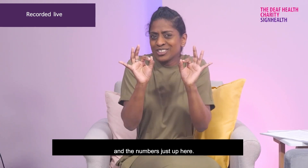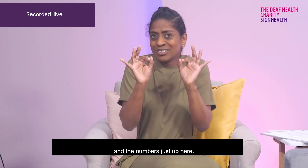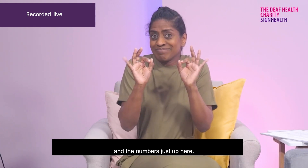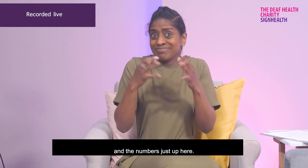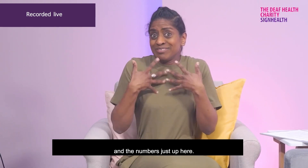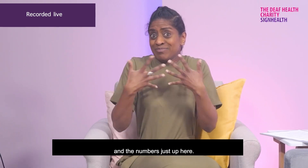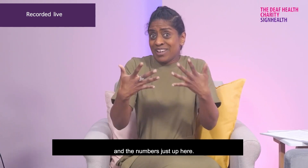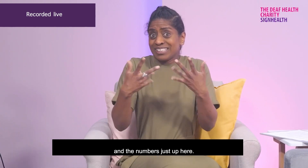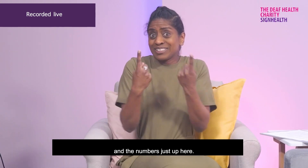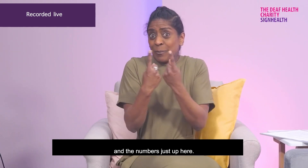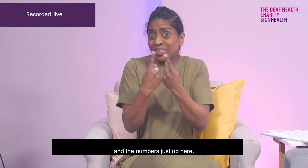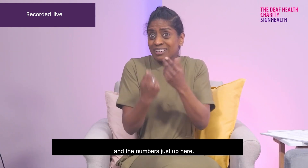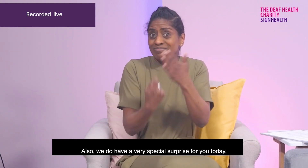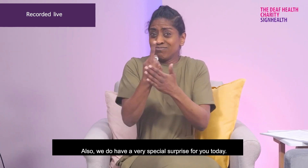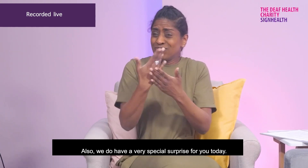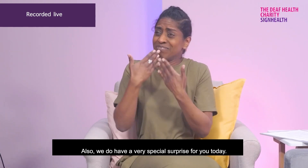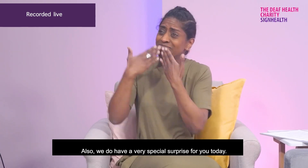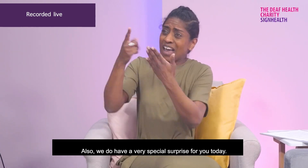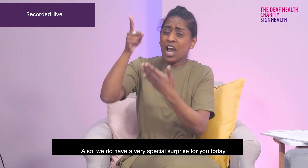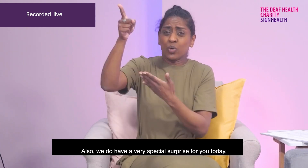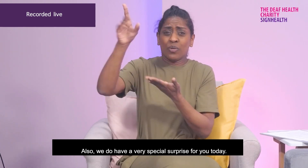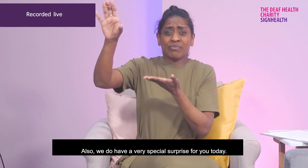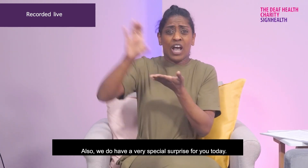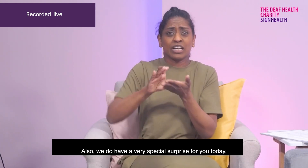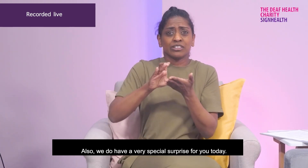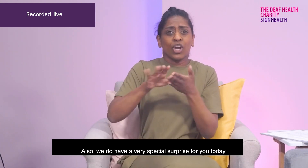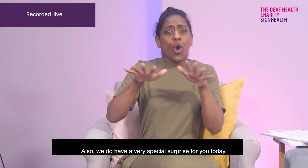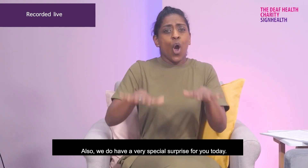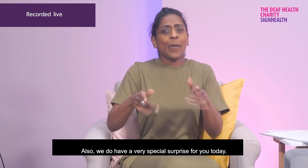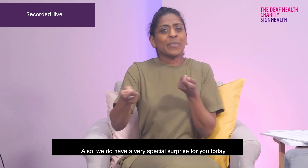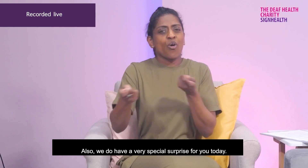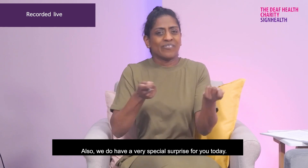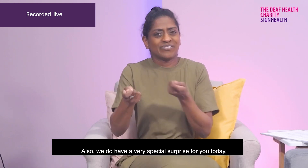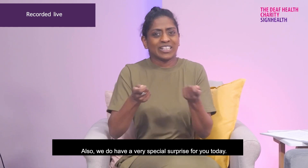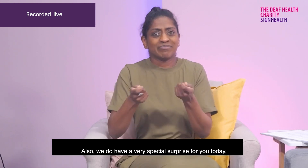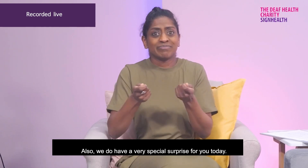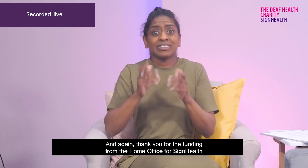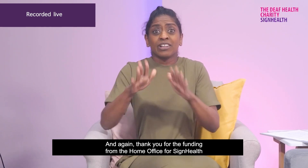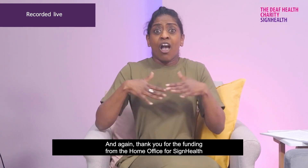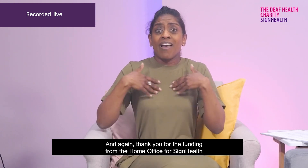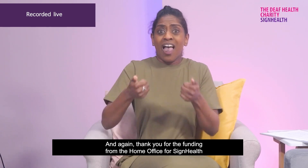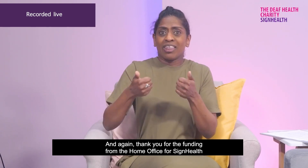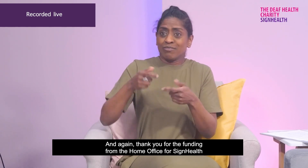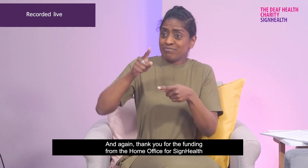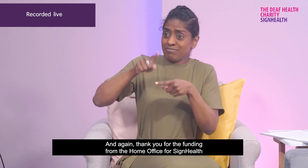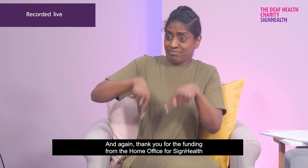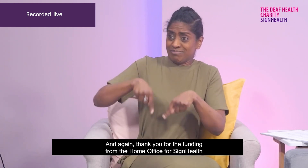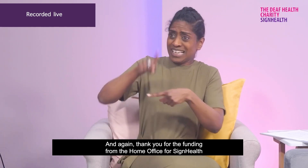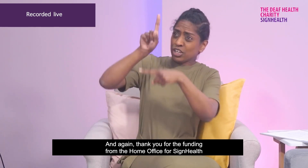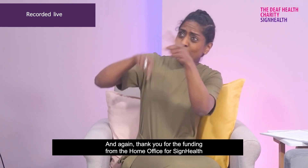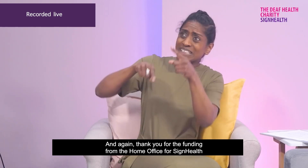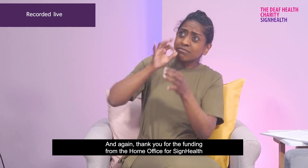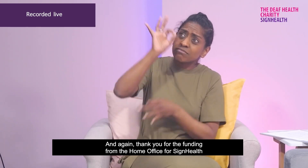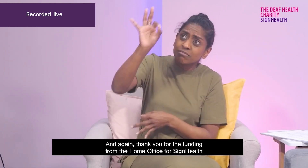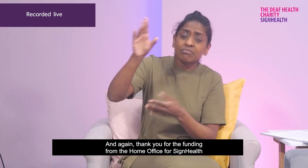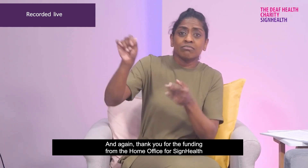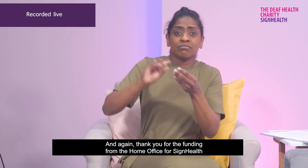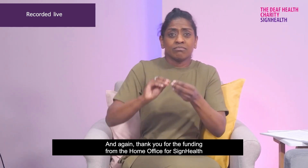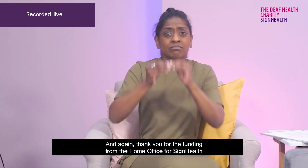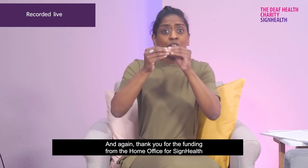Also, we do have a very special surprise for you today. And again, thank you for the funding from the Home Office for SignHealth,